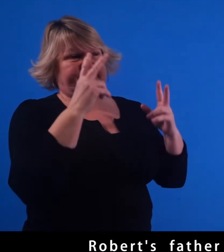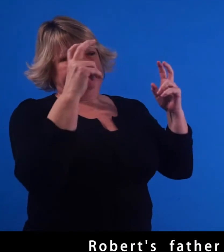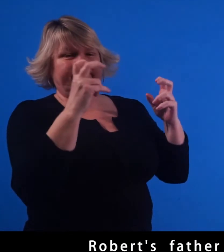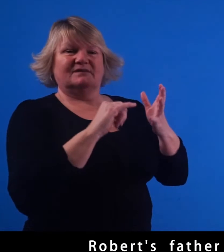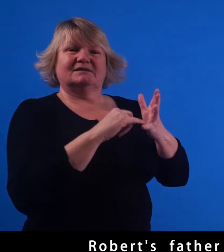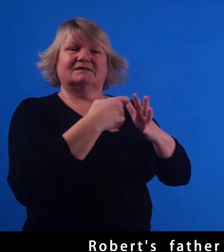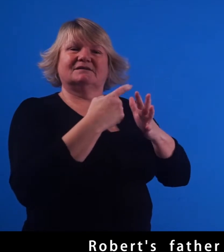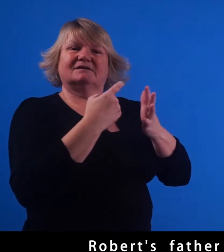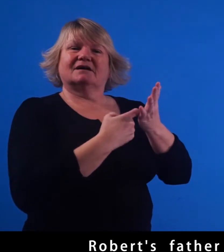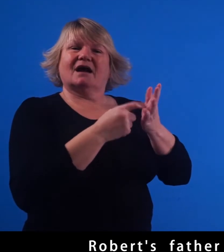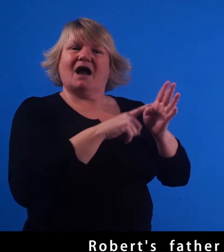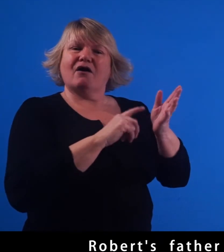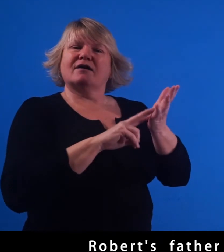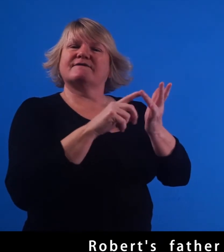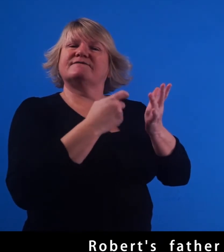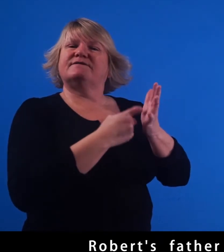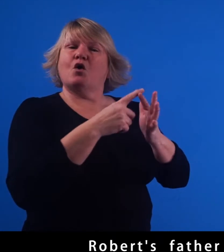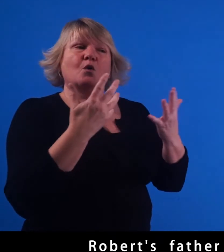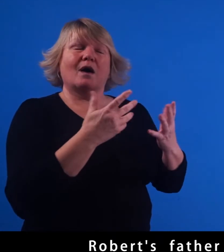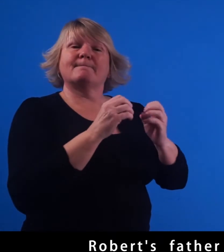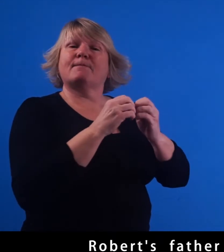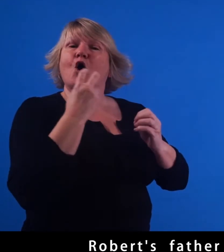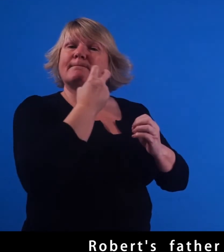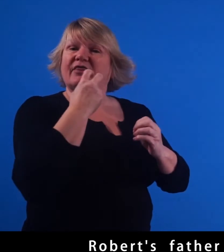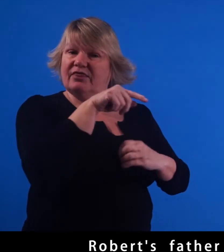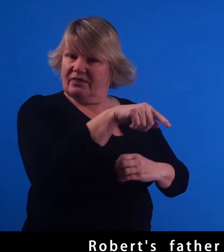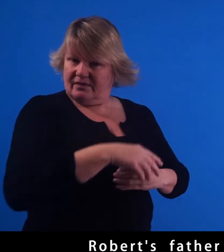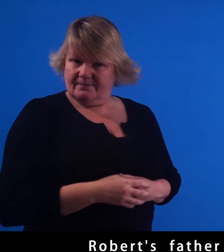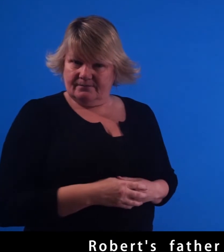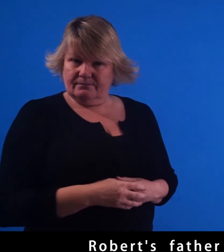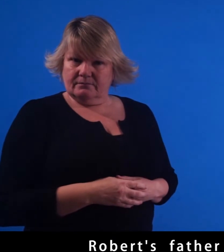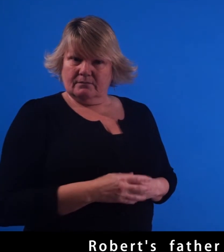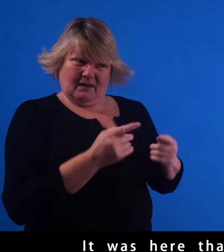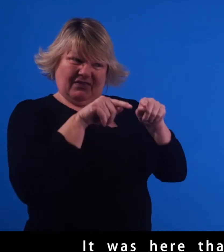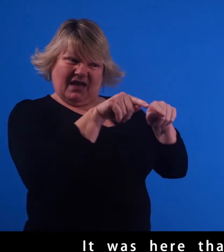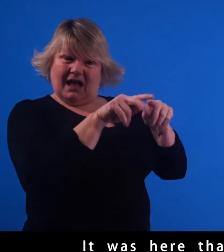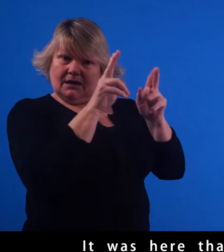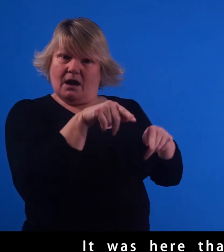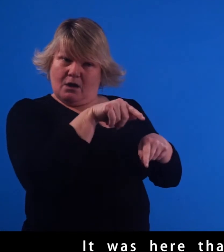Robert's father bought him a house, Skerryvore, in Bournemouth.